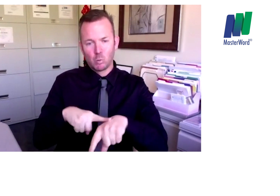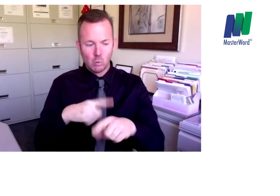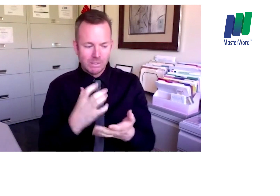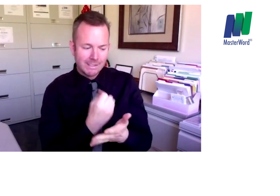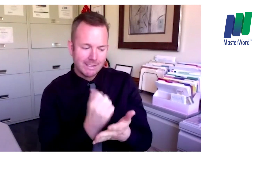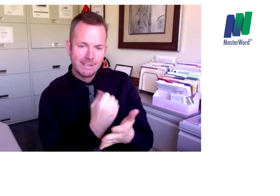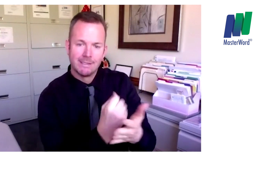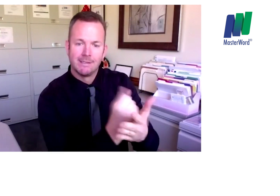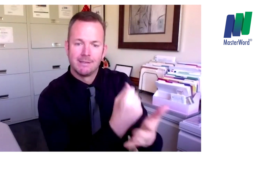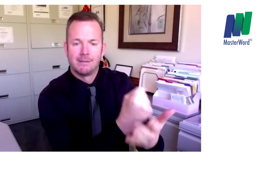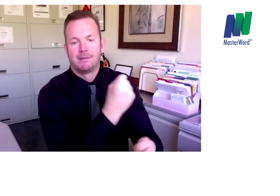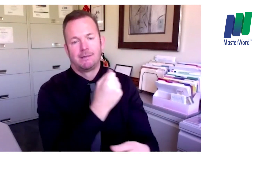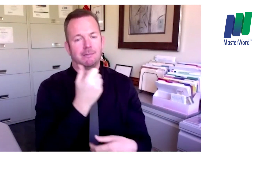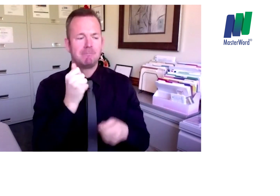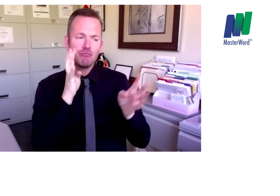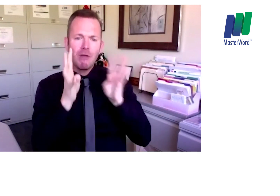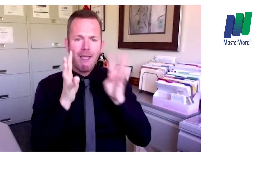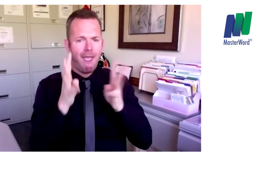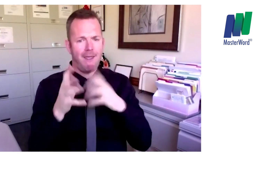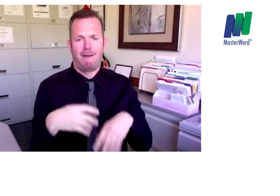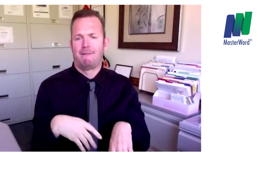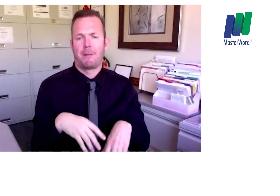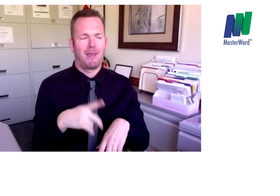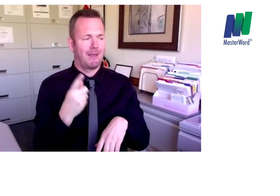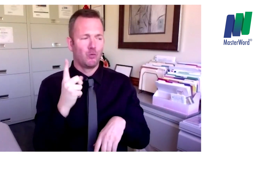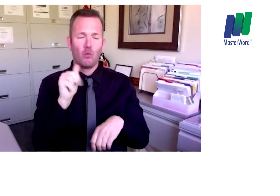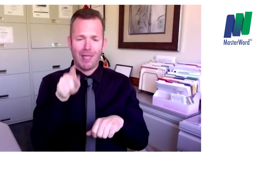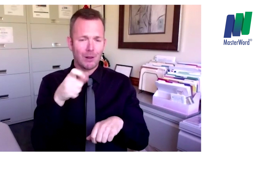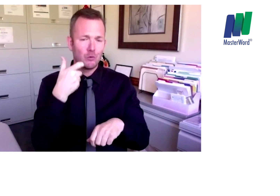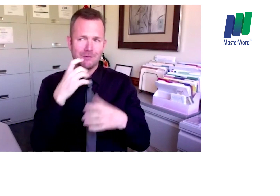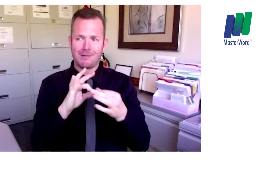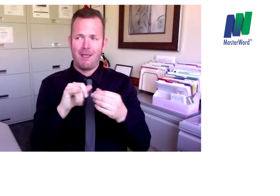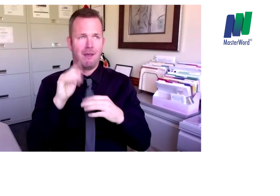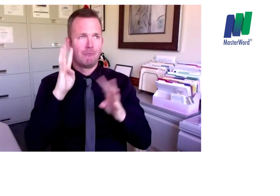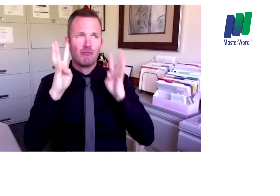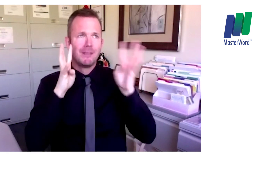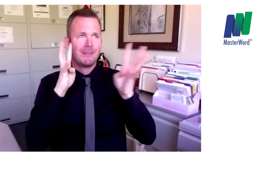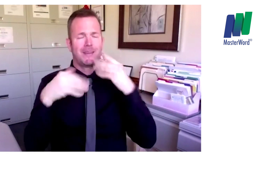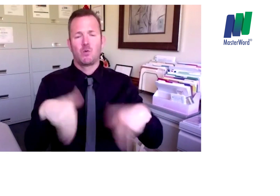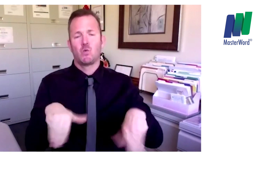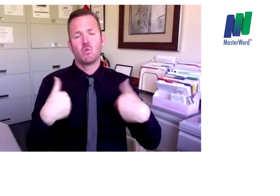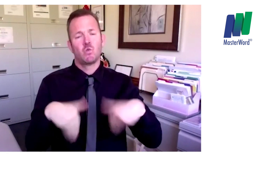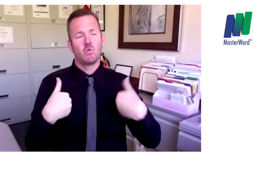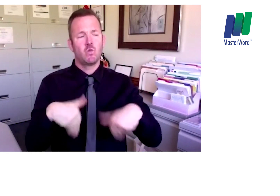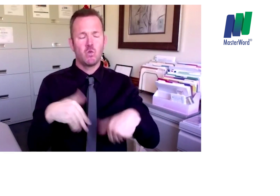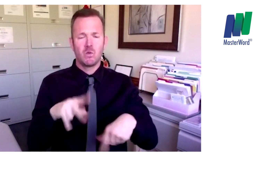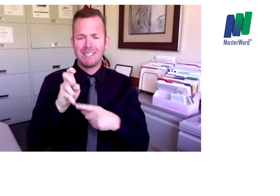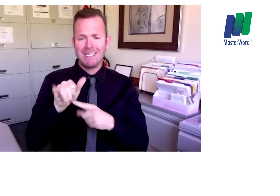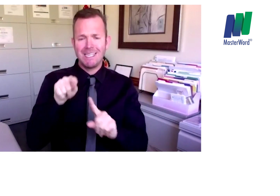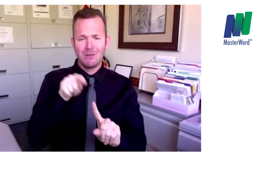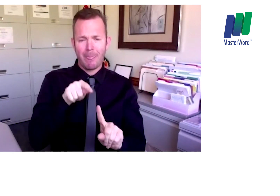home with each other, I just feel like maybe this is an opportunity to be creative in our connections. And like you just said,